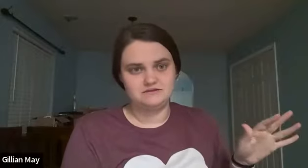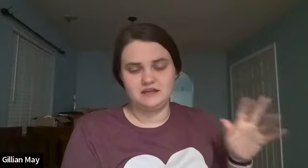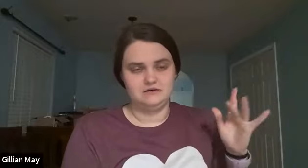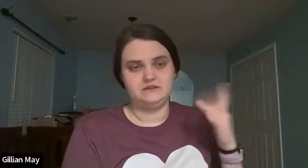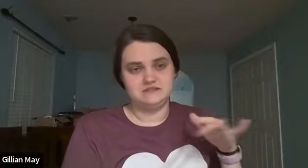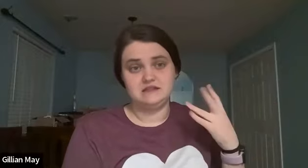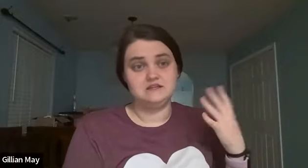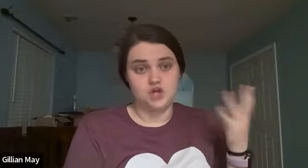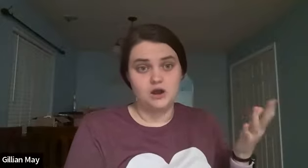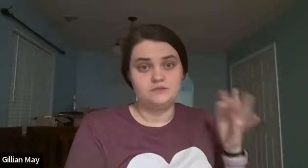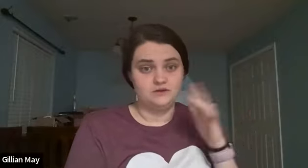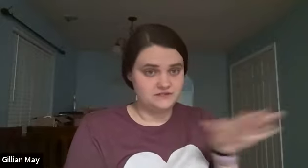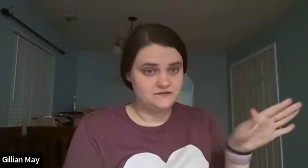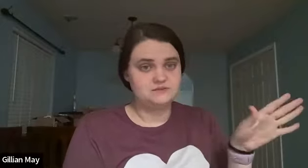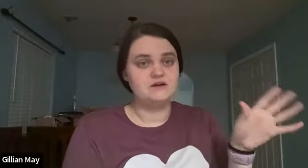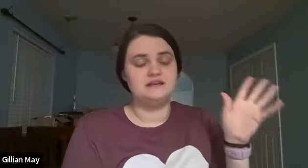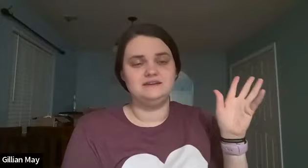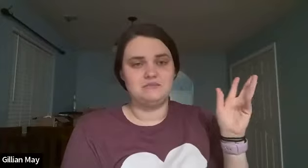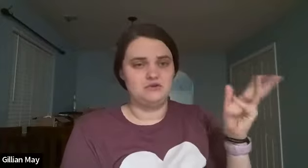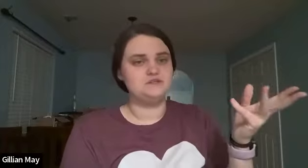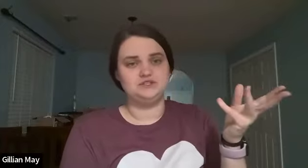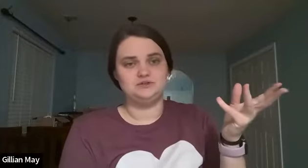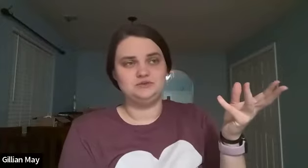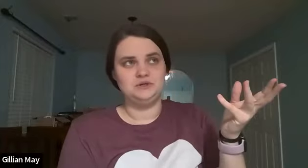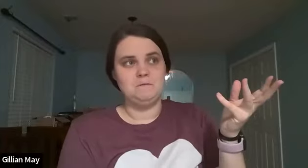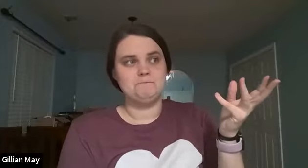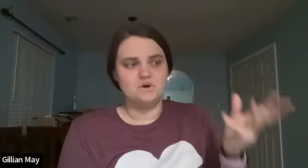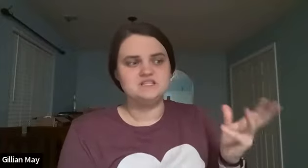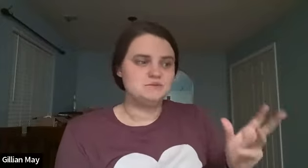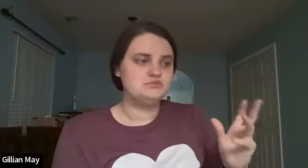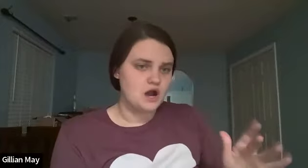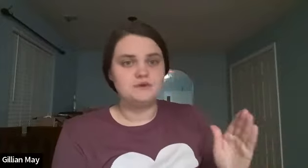Like the job, you can always fingerspell. And I promise you, most of them probably will